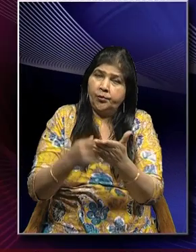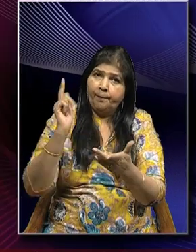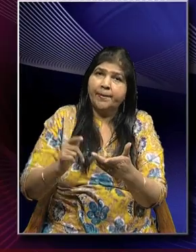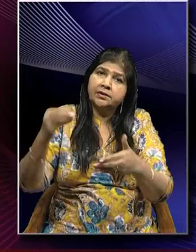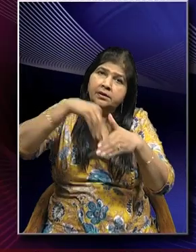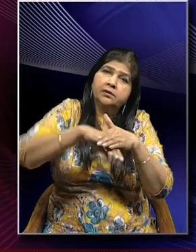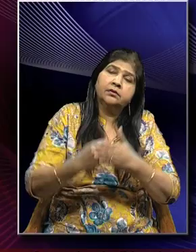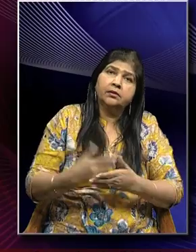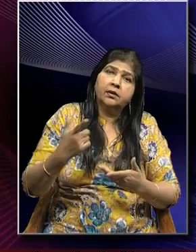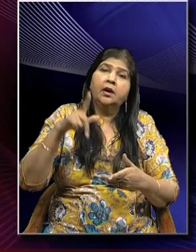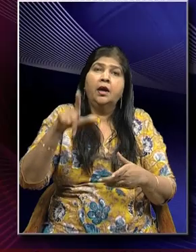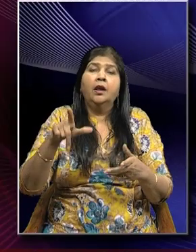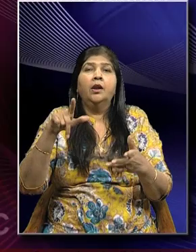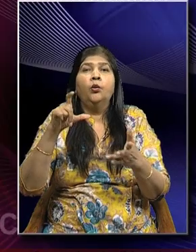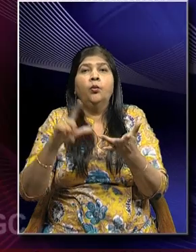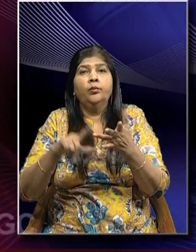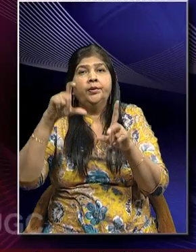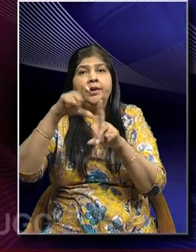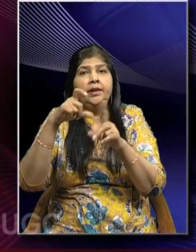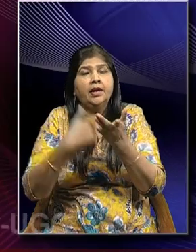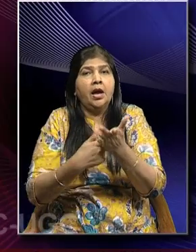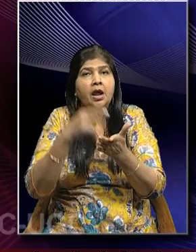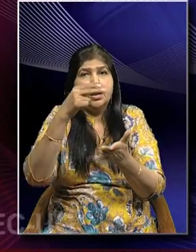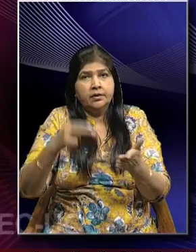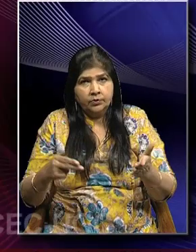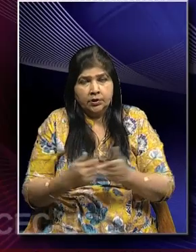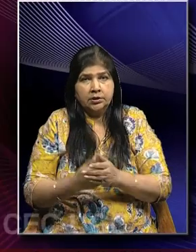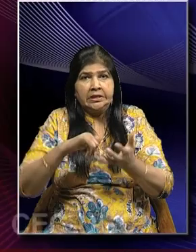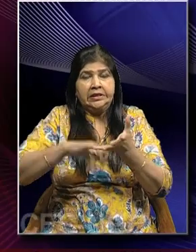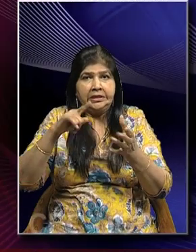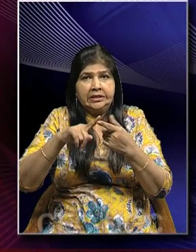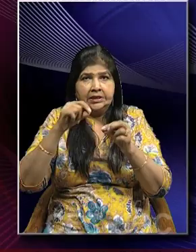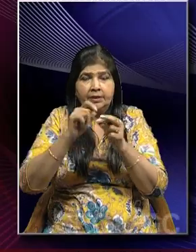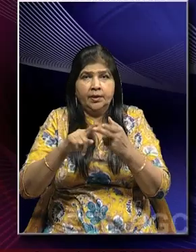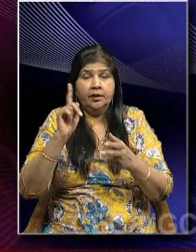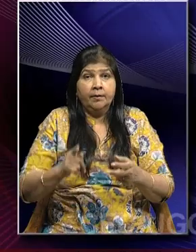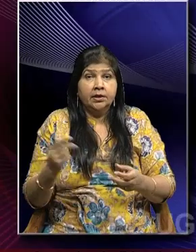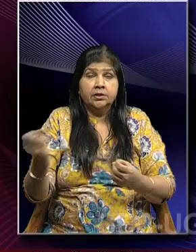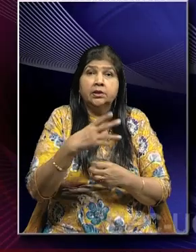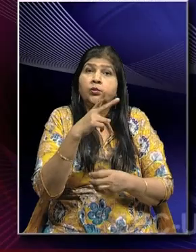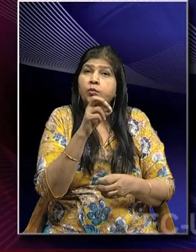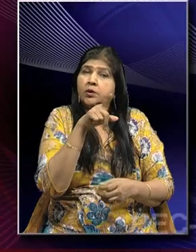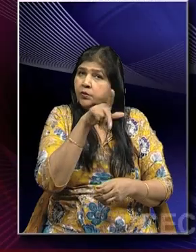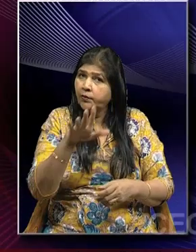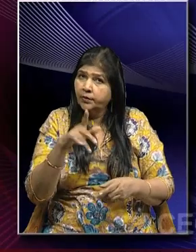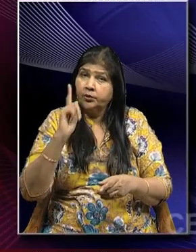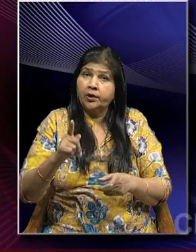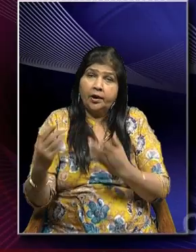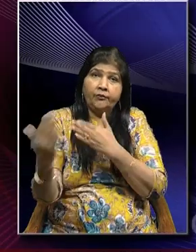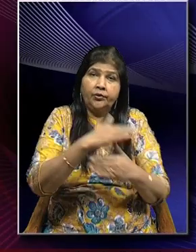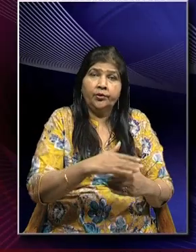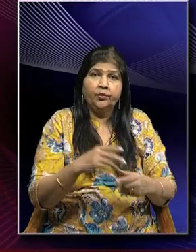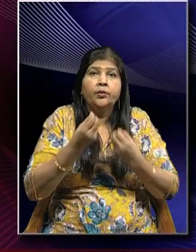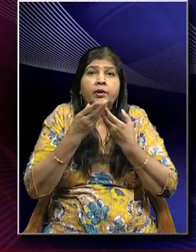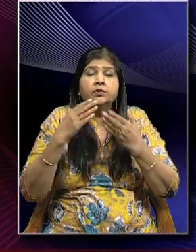under LODR regulations, SEBI also mandates companies, they mandated it in 2015, that you have to